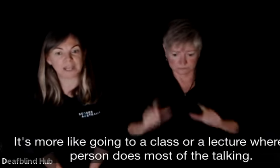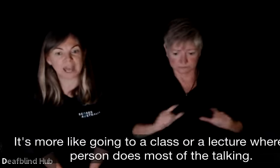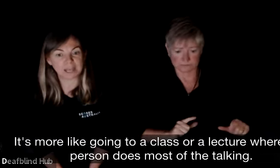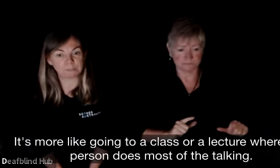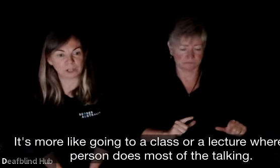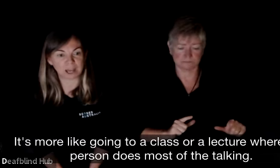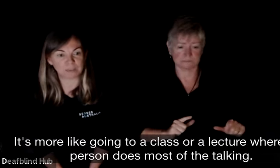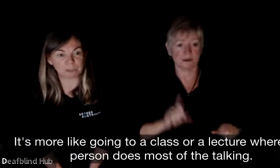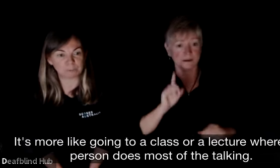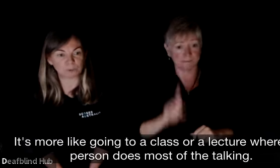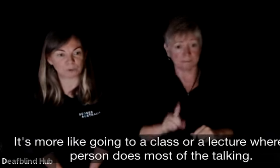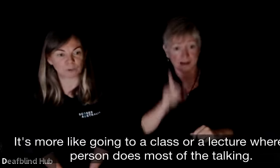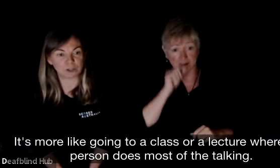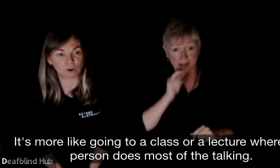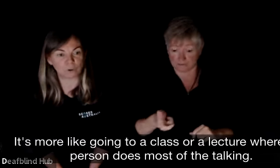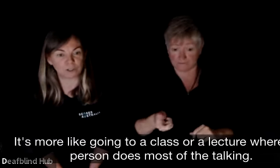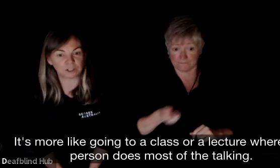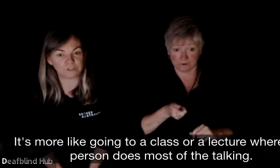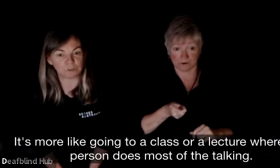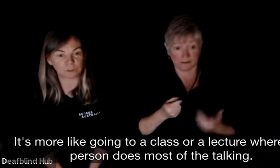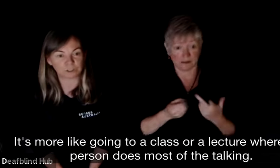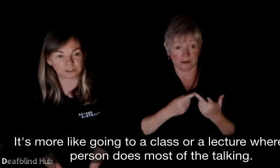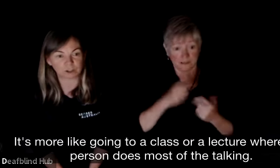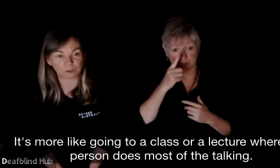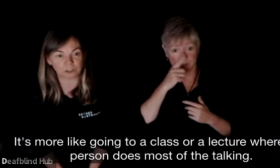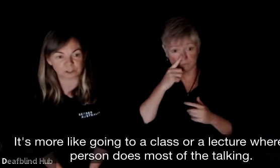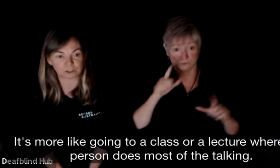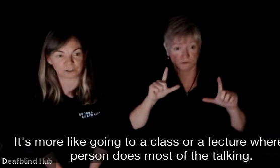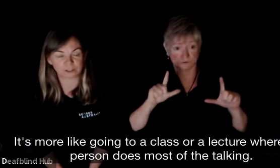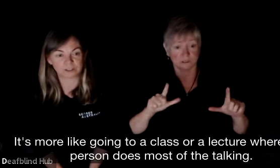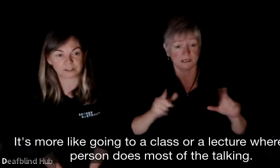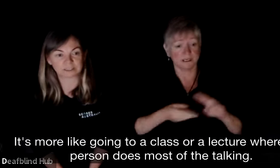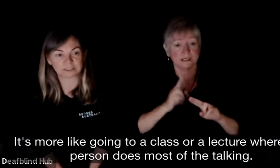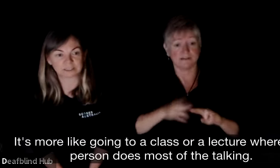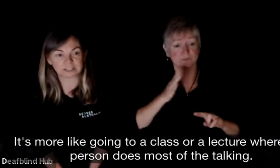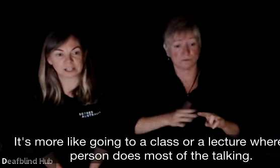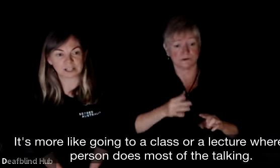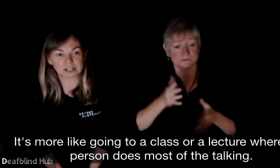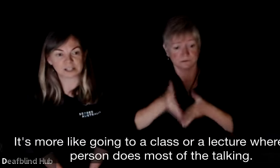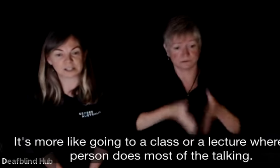But we can bring other people's screen on if you want to sign a question.